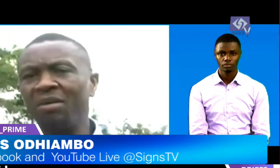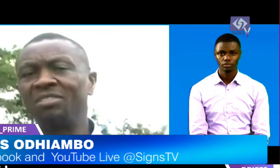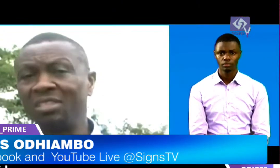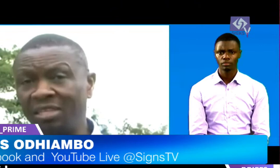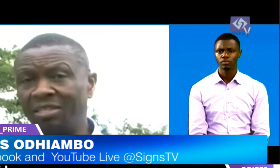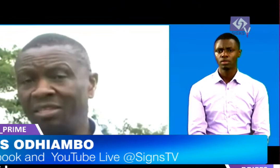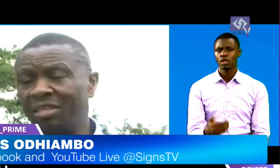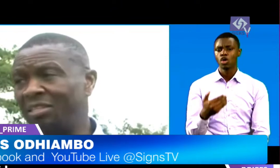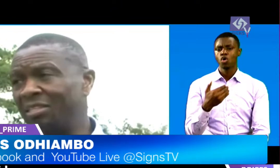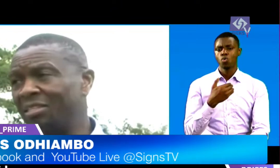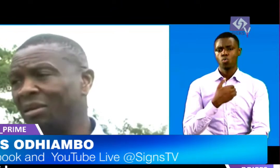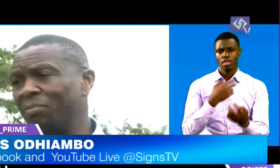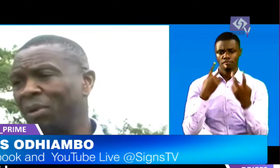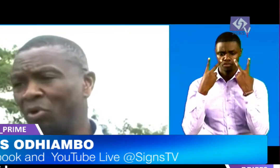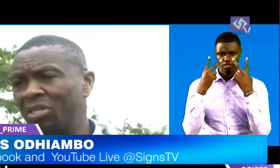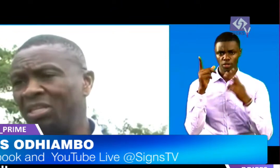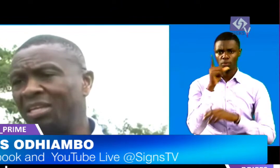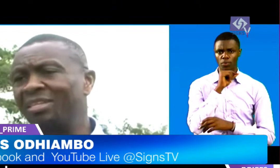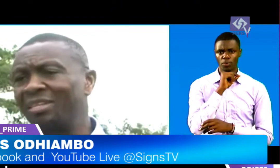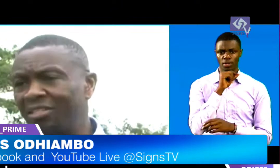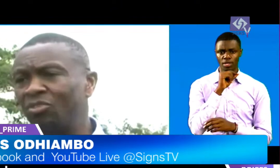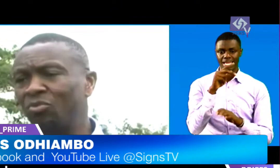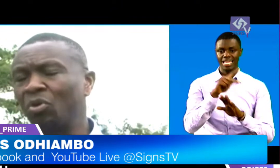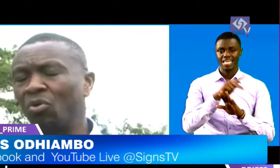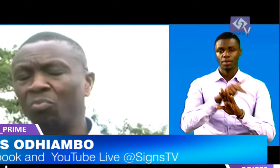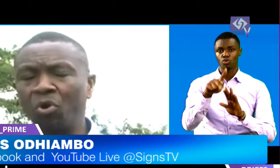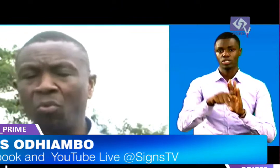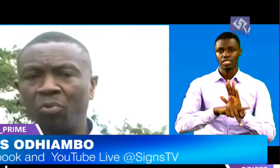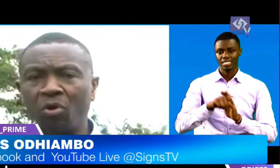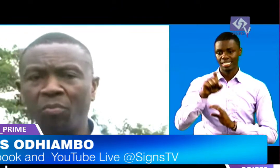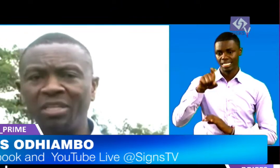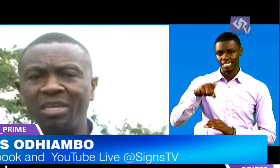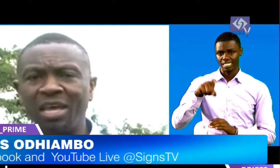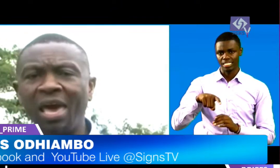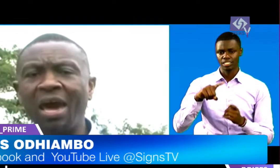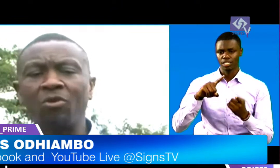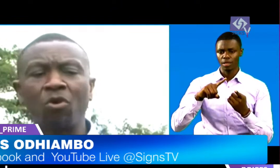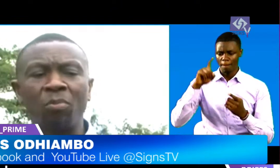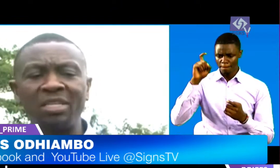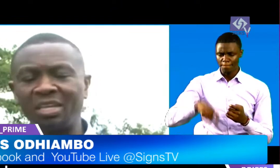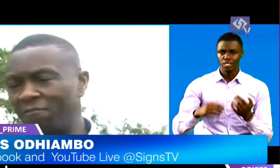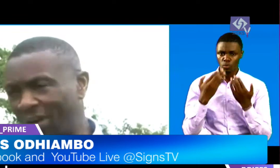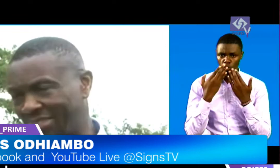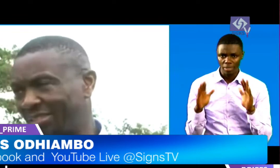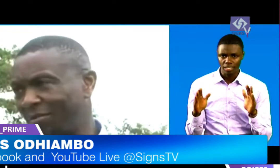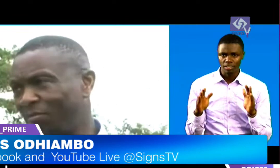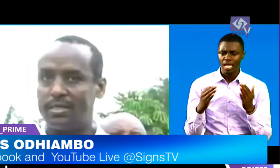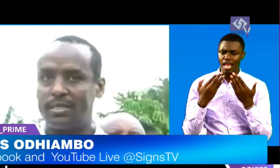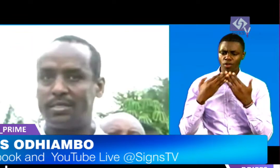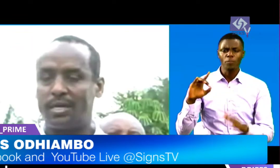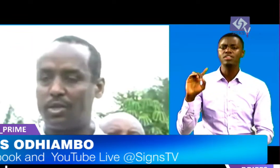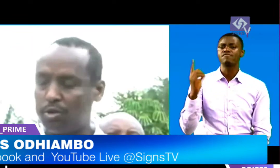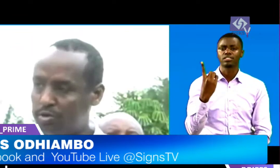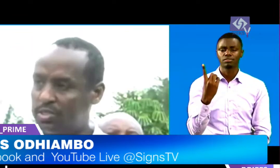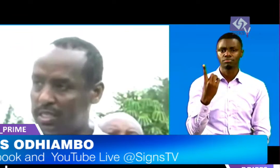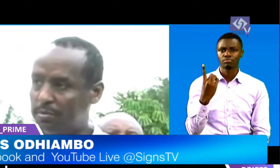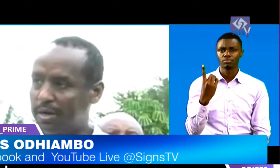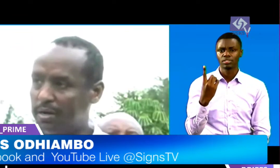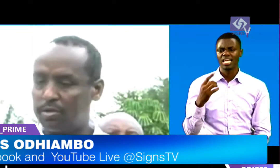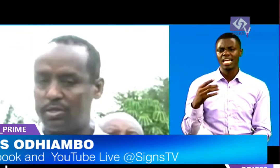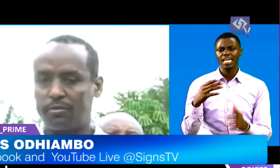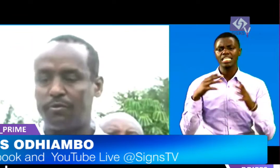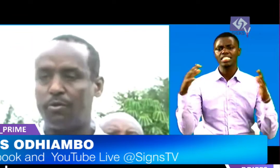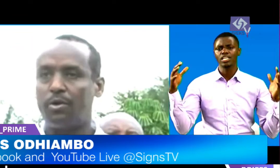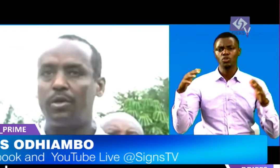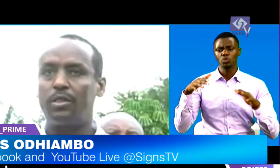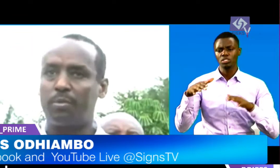We have seen that it is a project that needs to be completed, and completed fast. It is a huge setback,